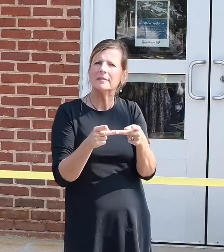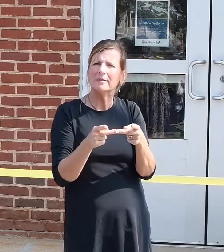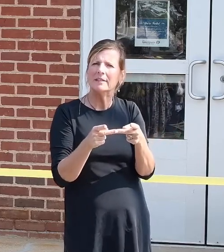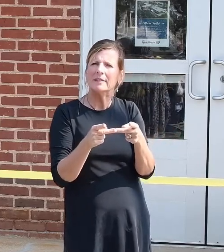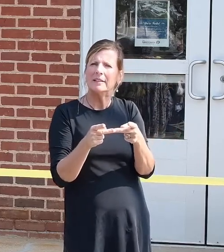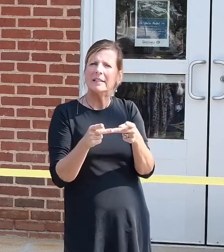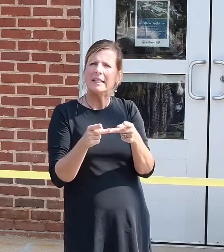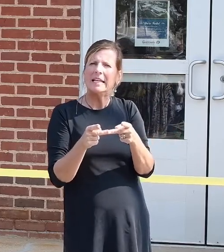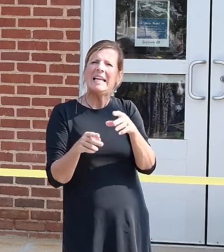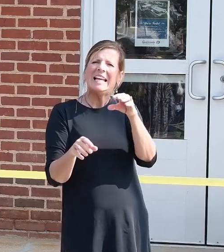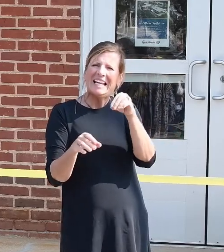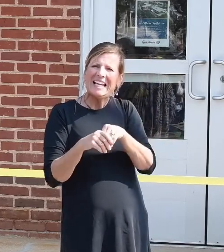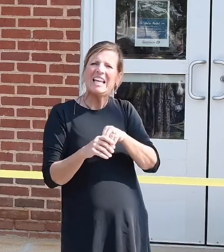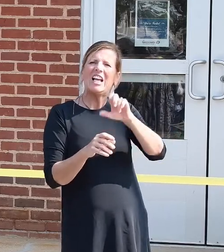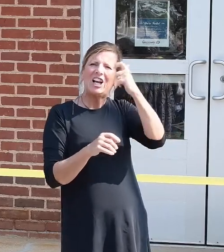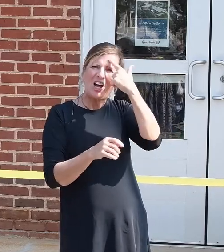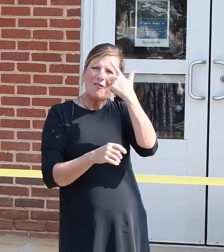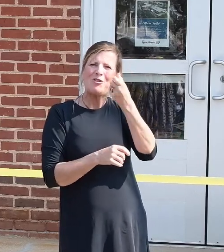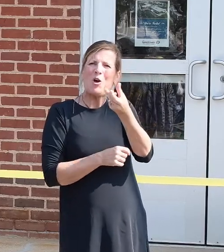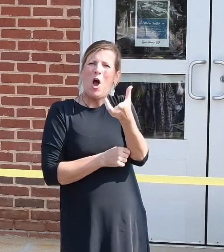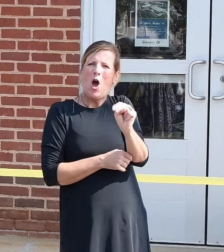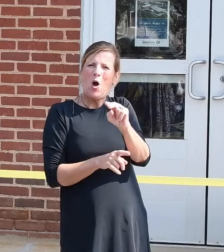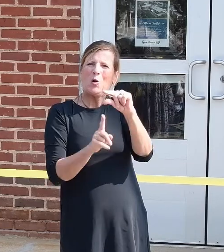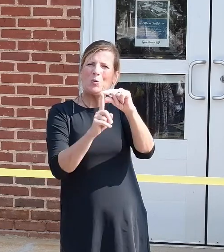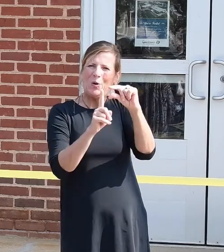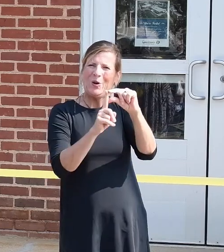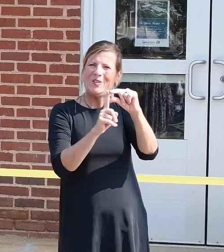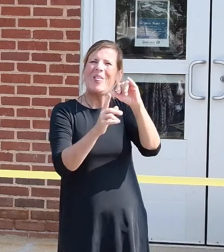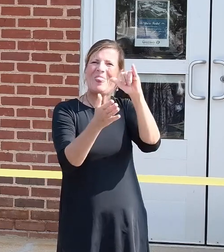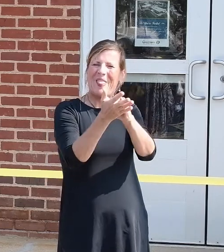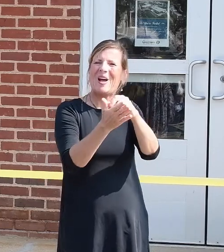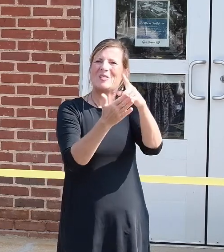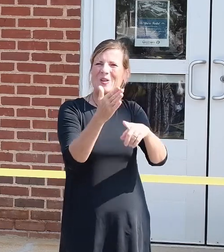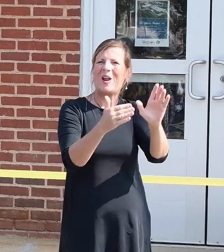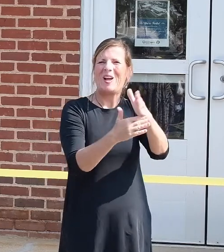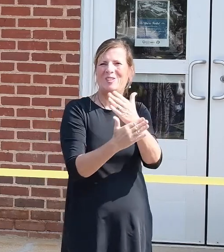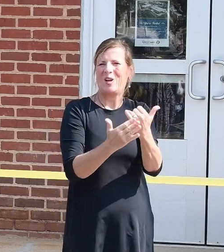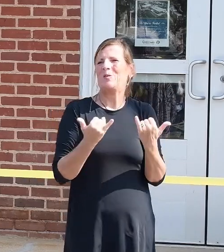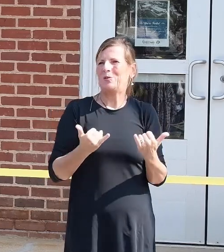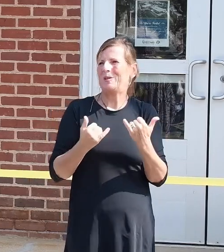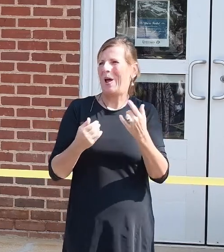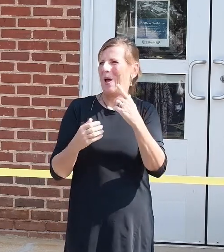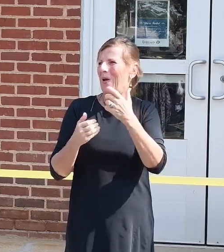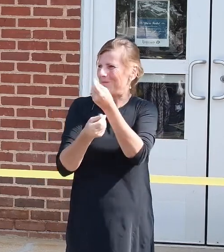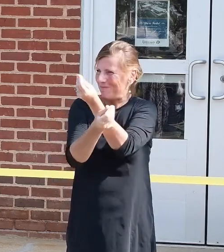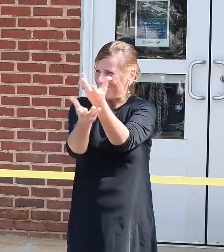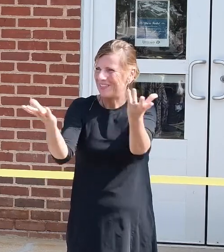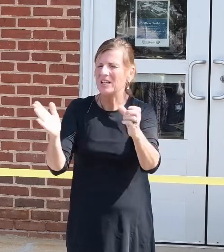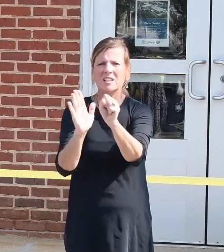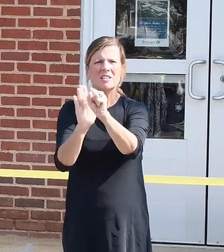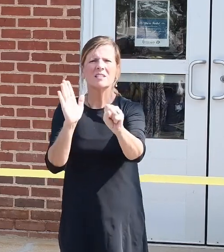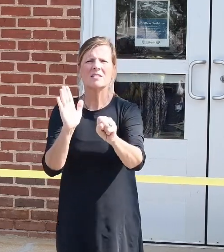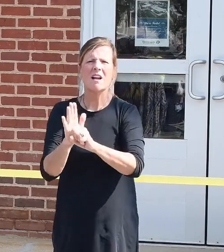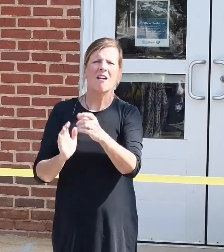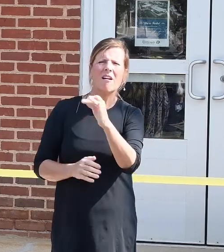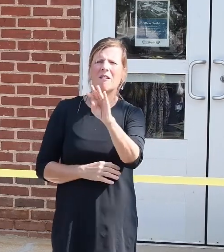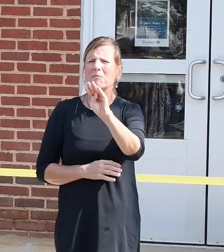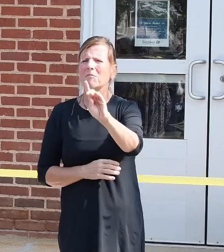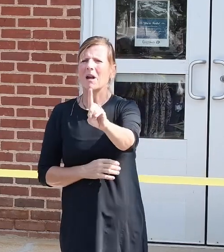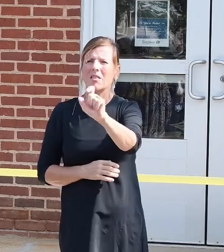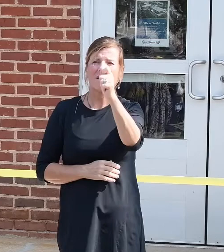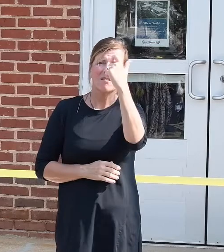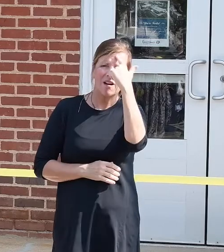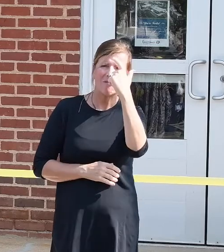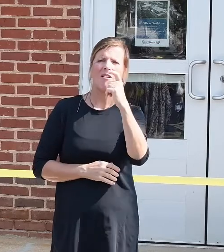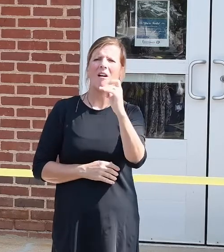in his own words are the words that I am sharing with you today. The state of Maryland, governor of the state